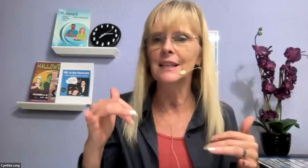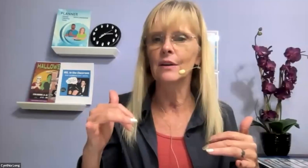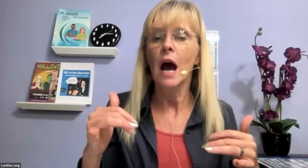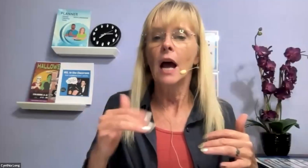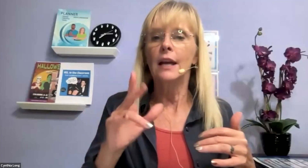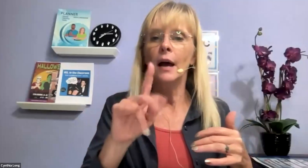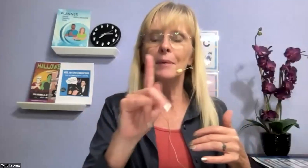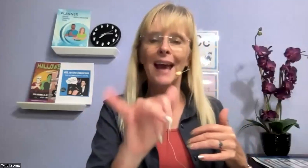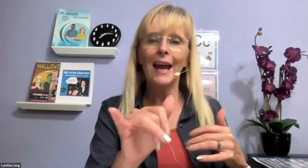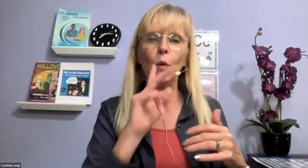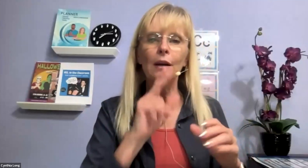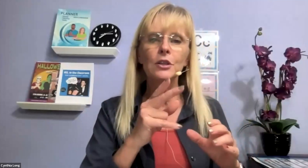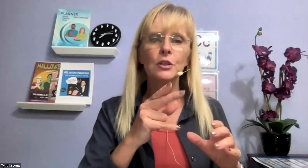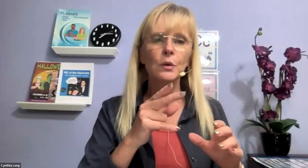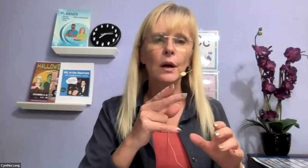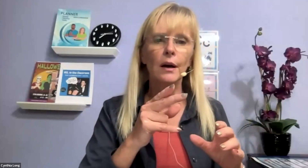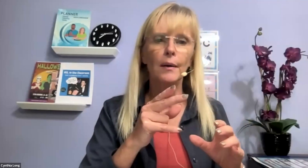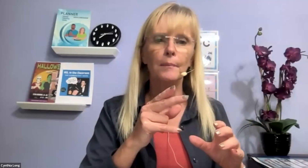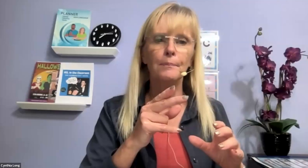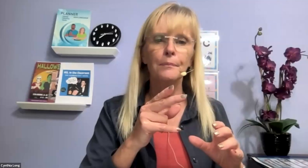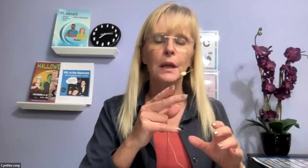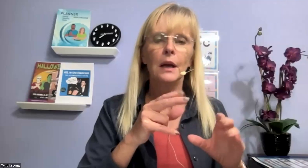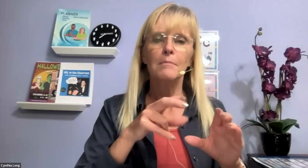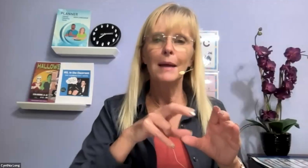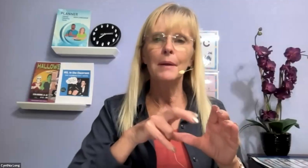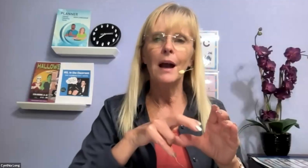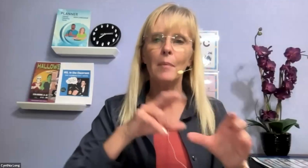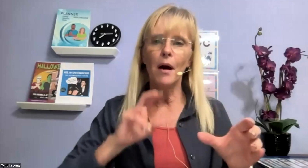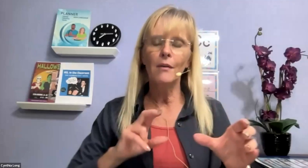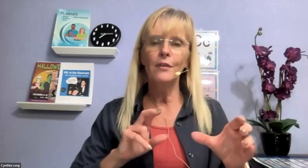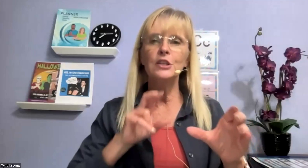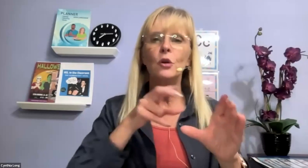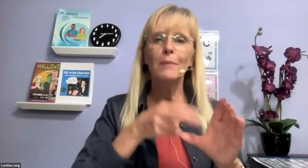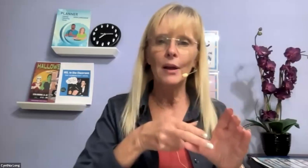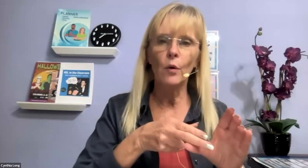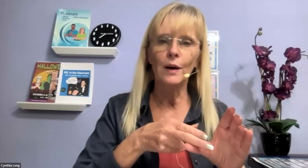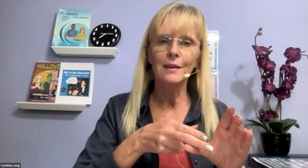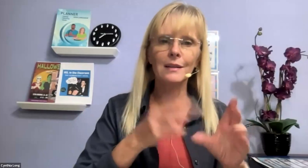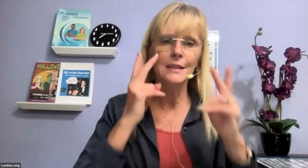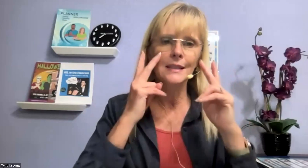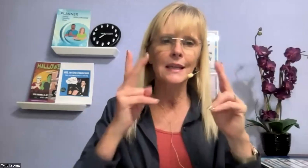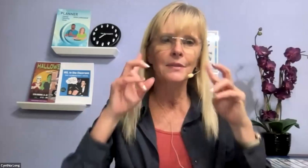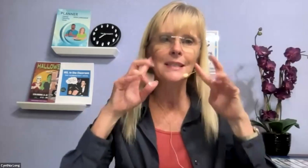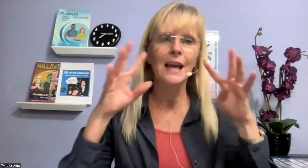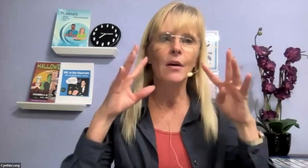still. Kay, why don't you maybe hop off and join back on to see if the